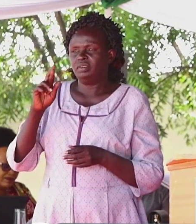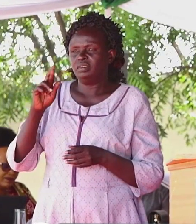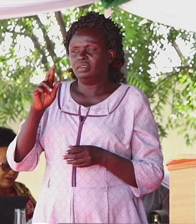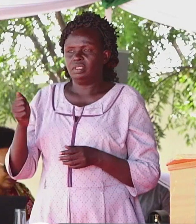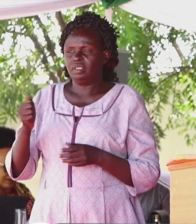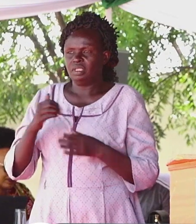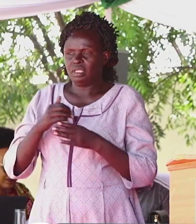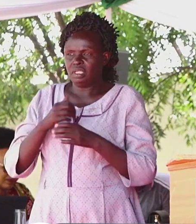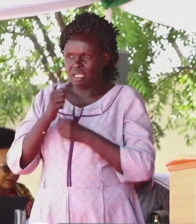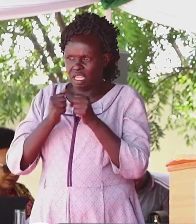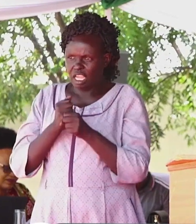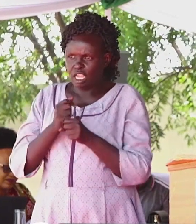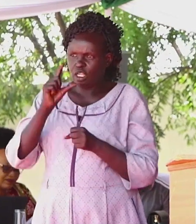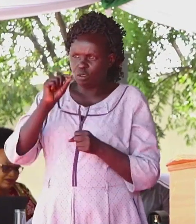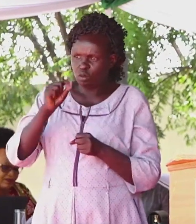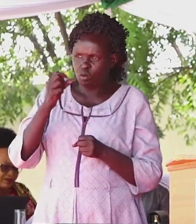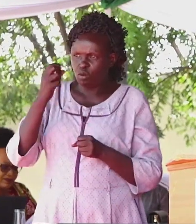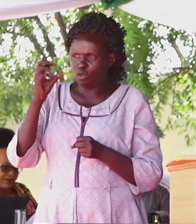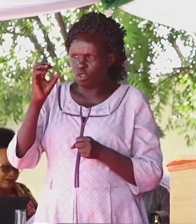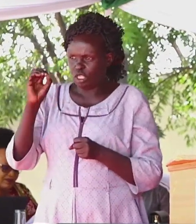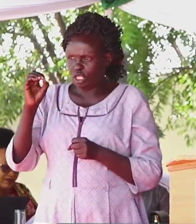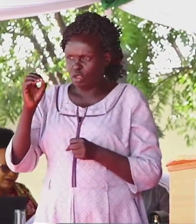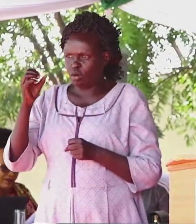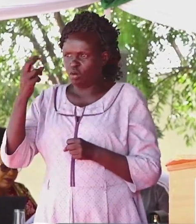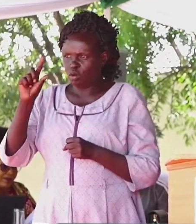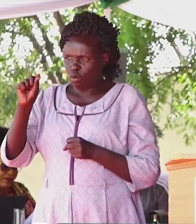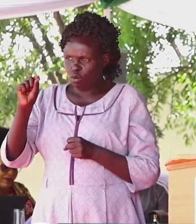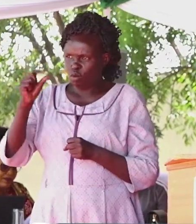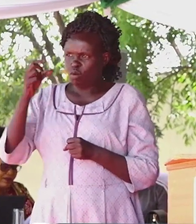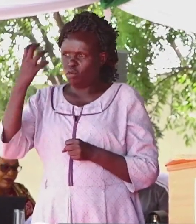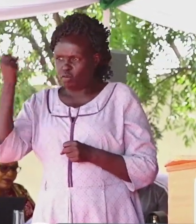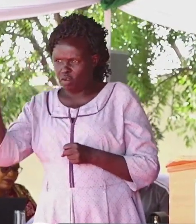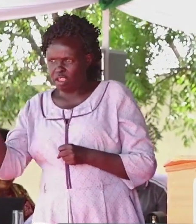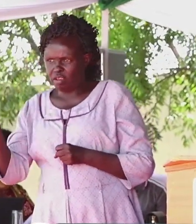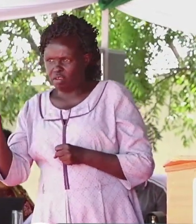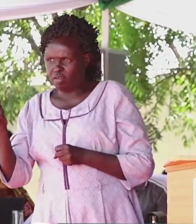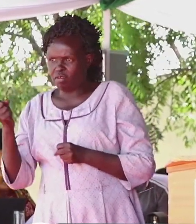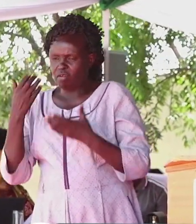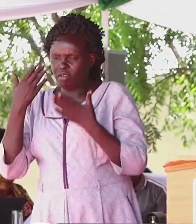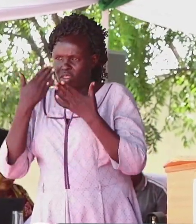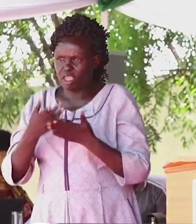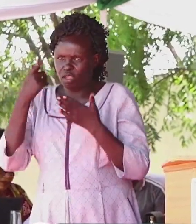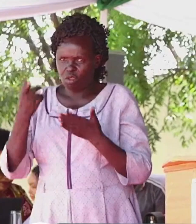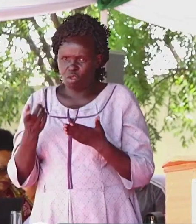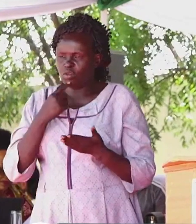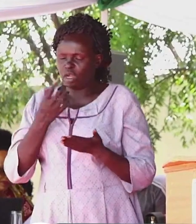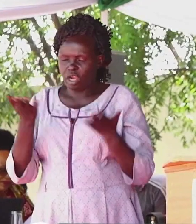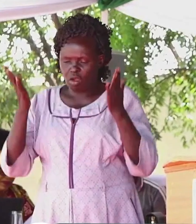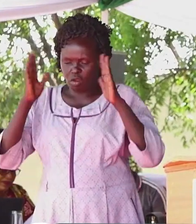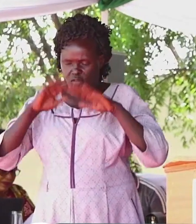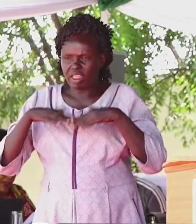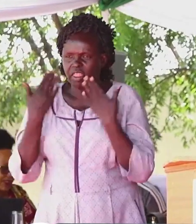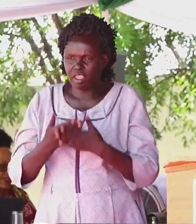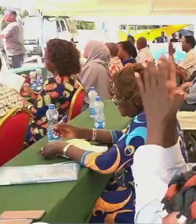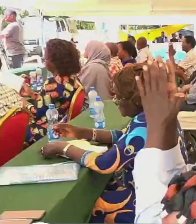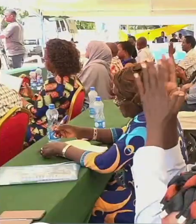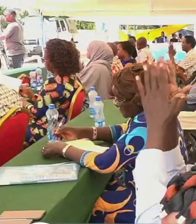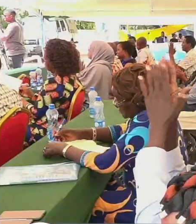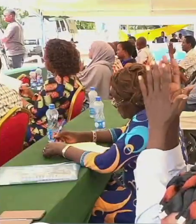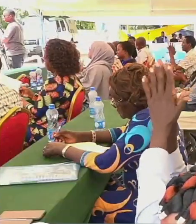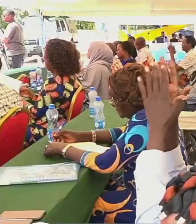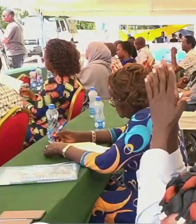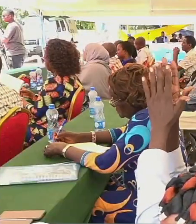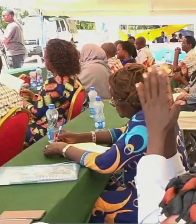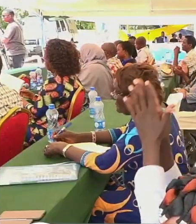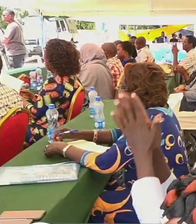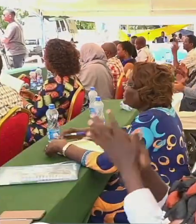2025. Thank you. That is the communique from the Turkana Conference 2023. Thank you very much.